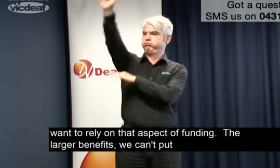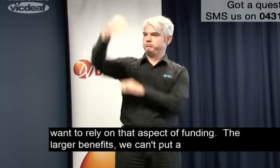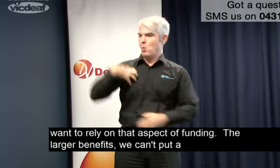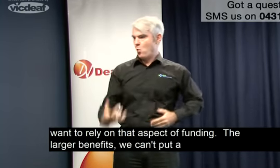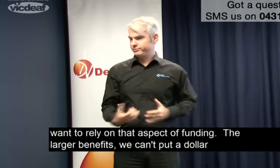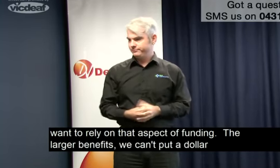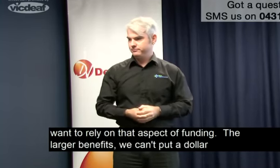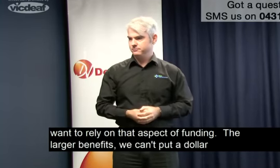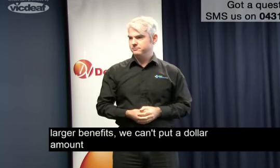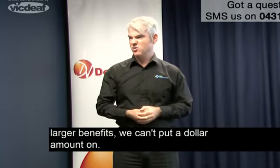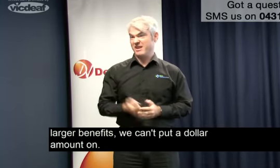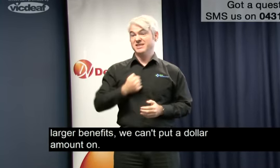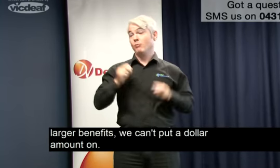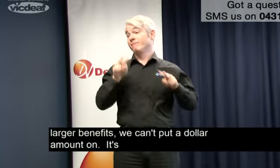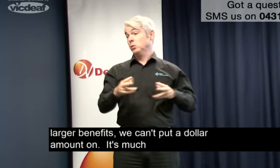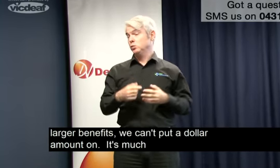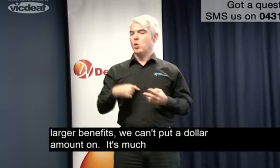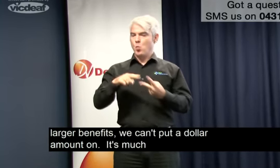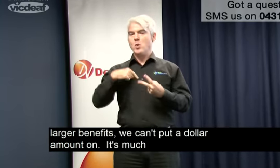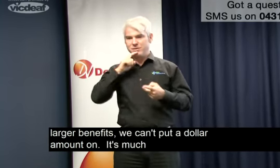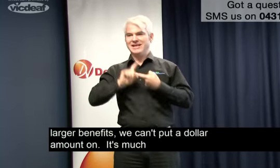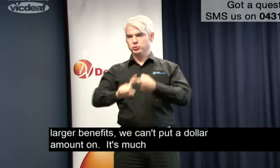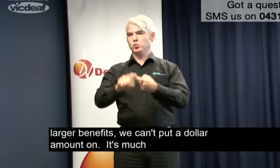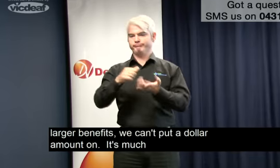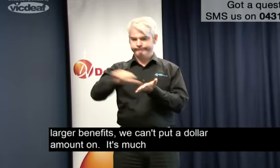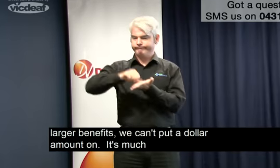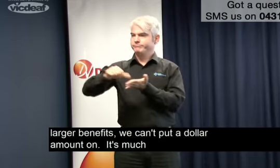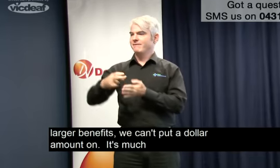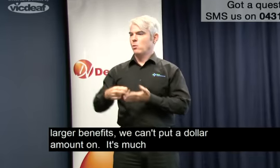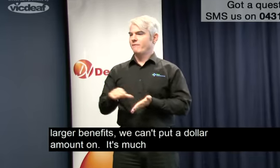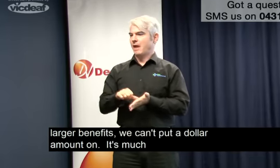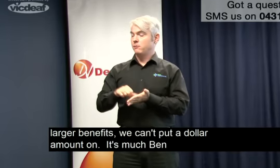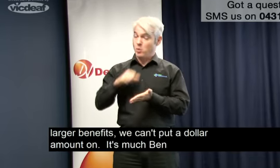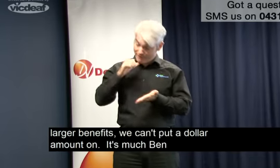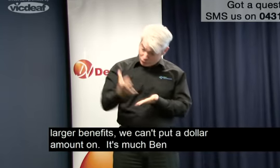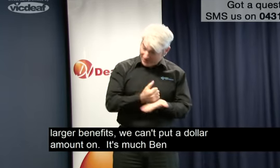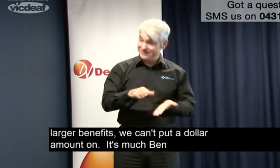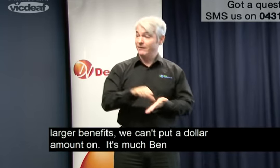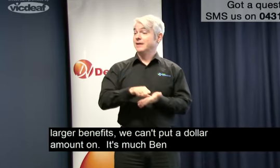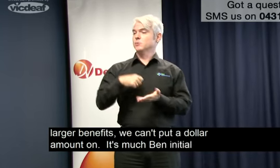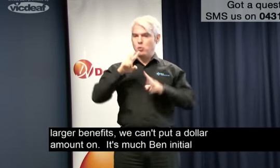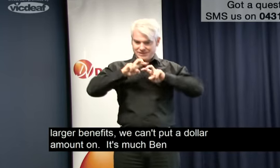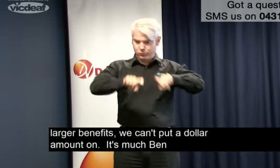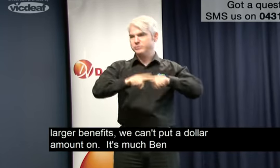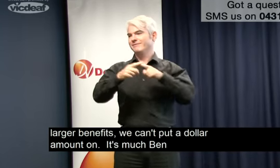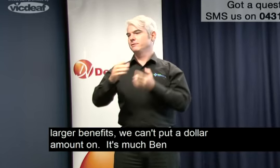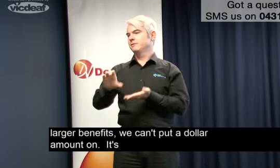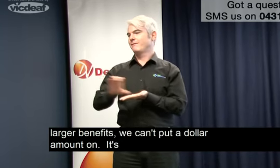receive, first and foremost, over the dollar amounts that we're able to pull in. We will still apply for funds. We will